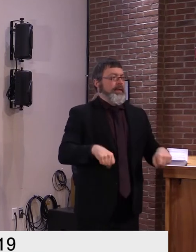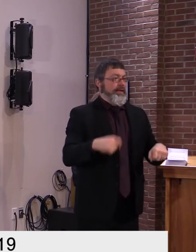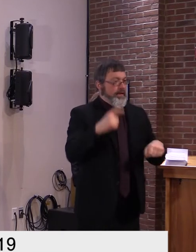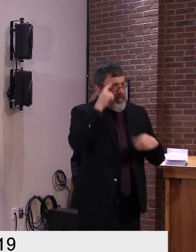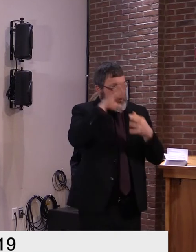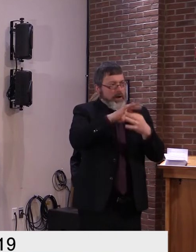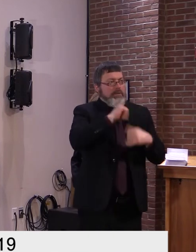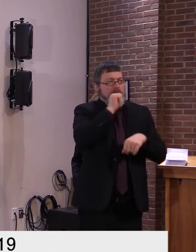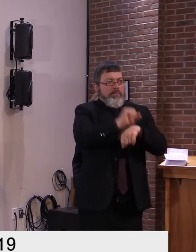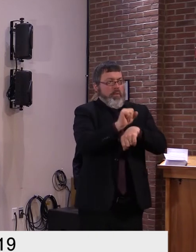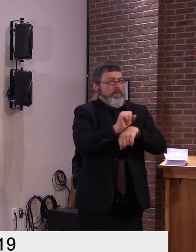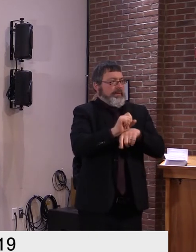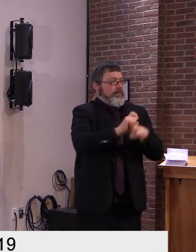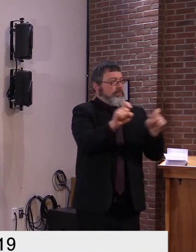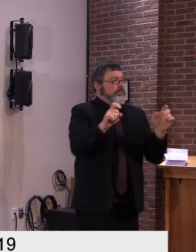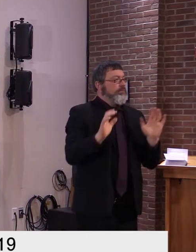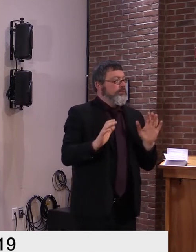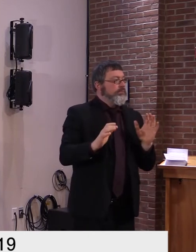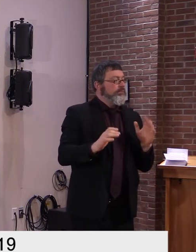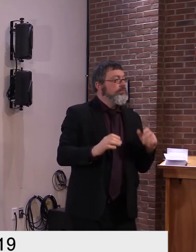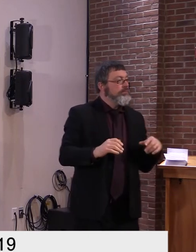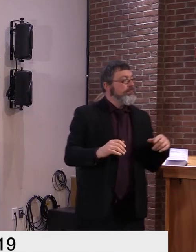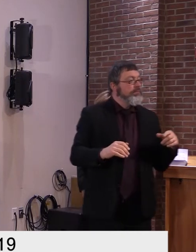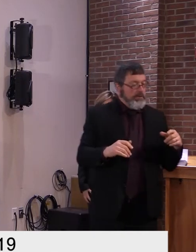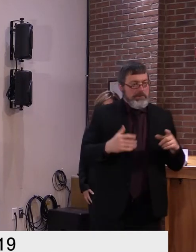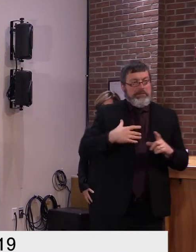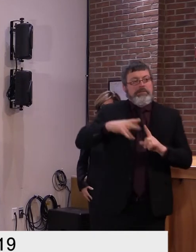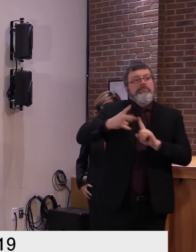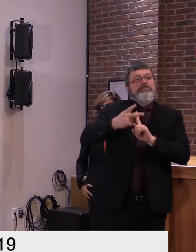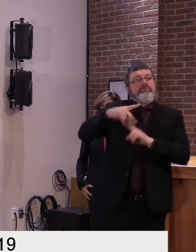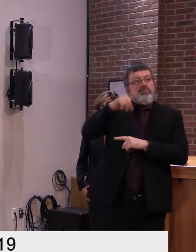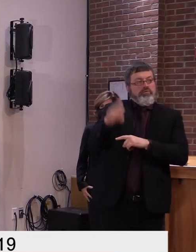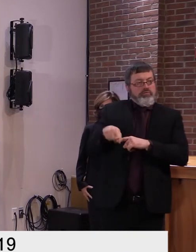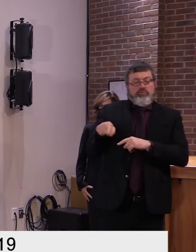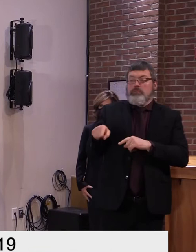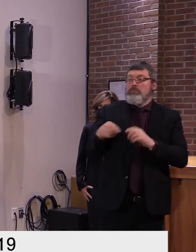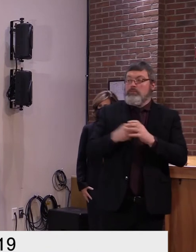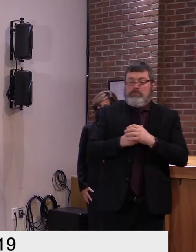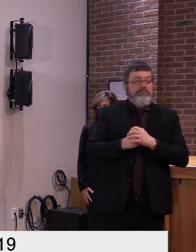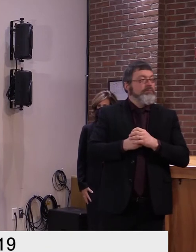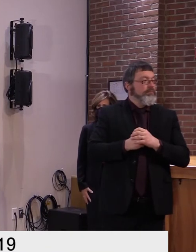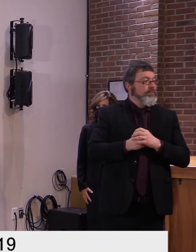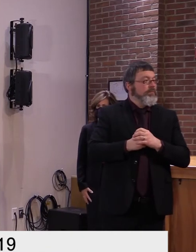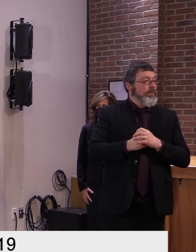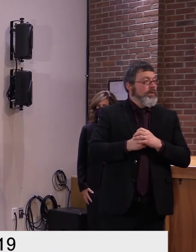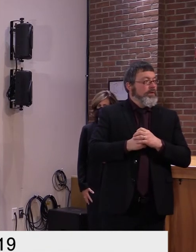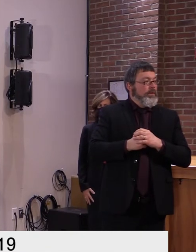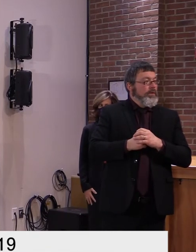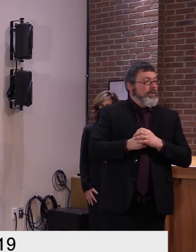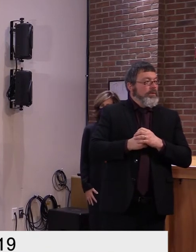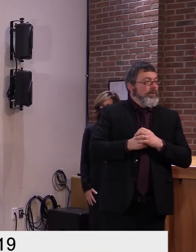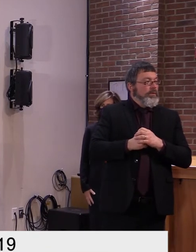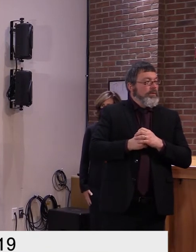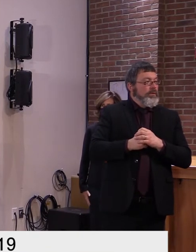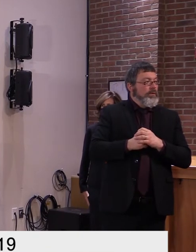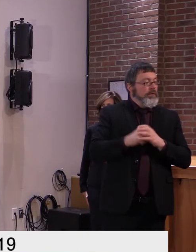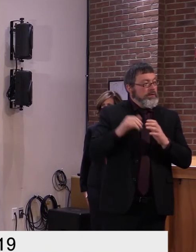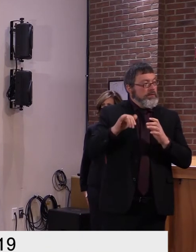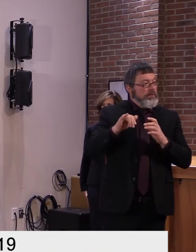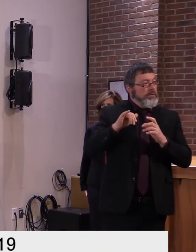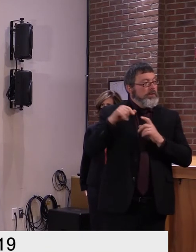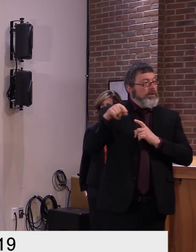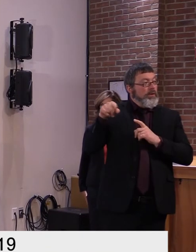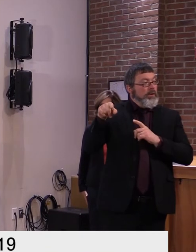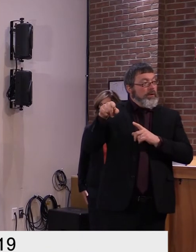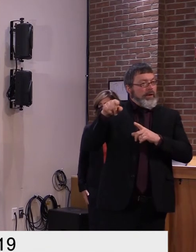Thank you. And Secretary French, you talked about these recovery plans. You're asking districts to begin drafting to become